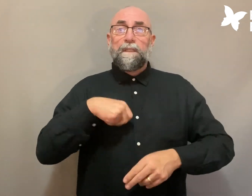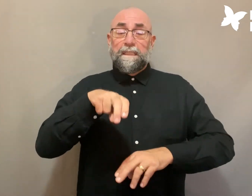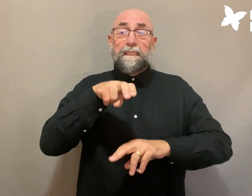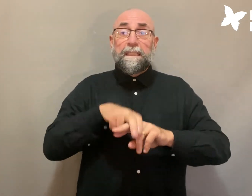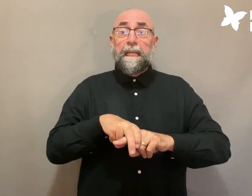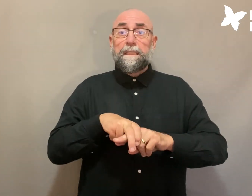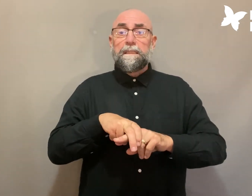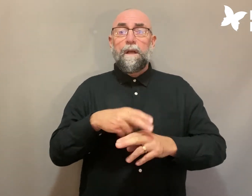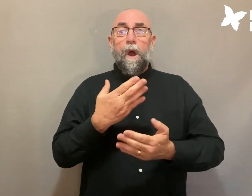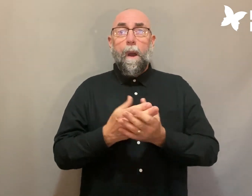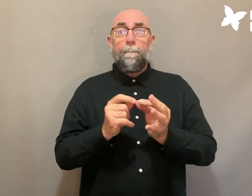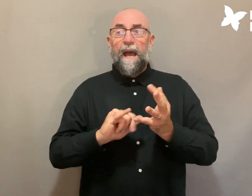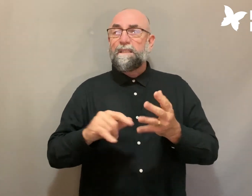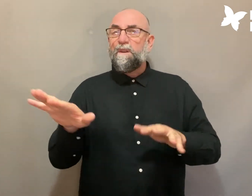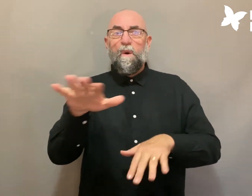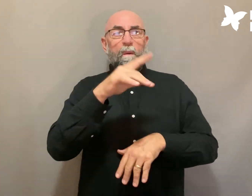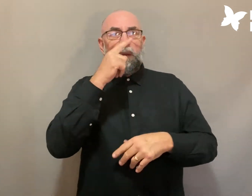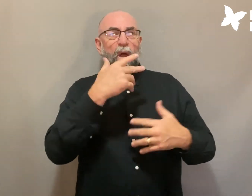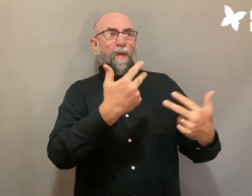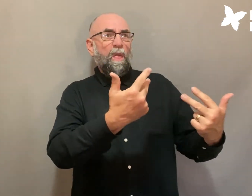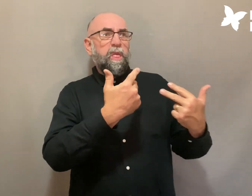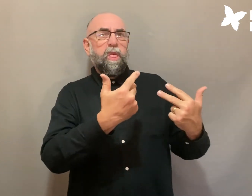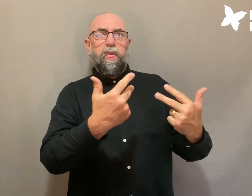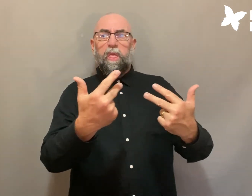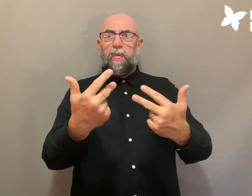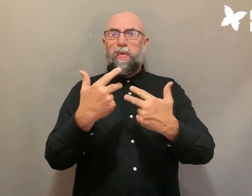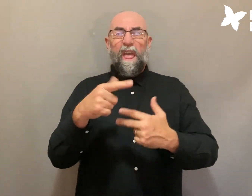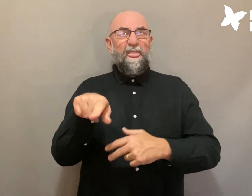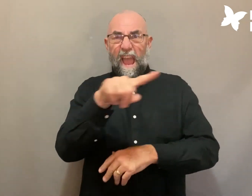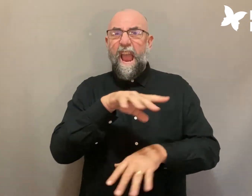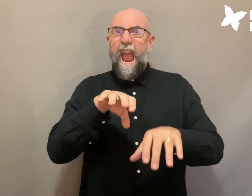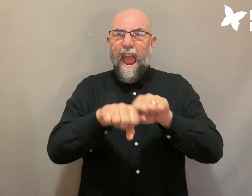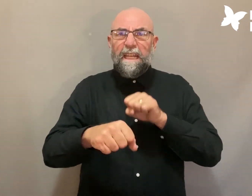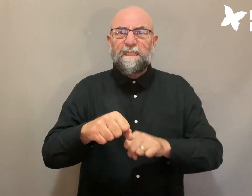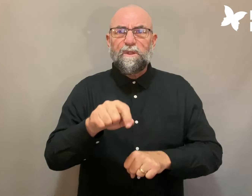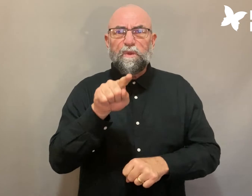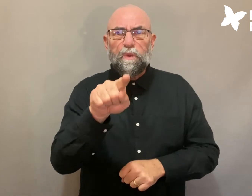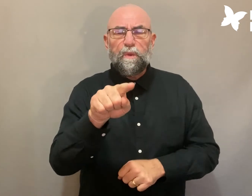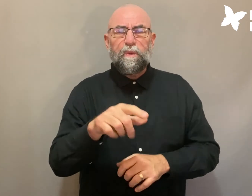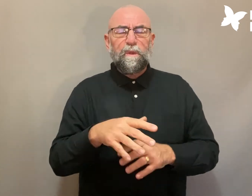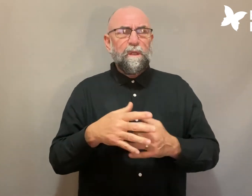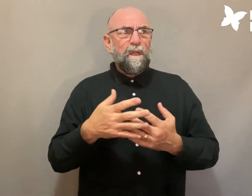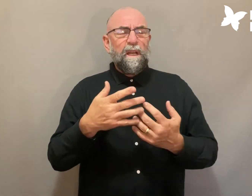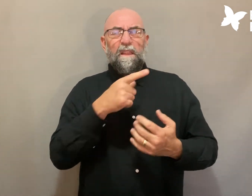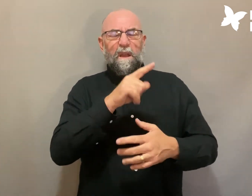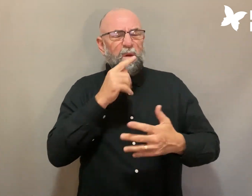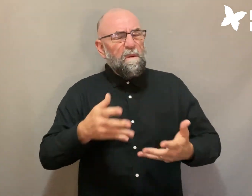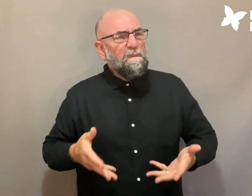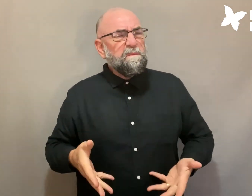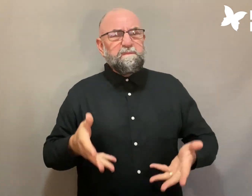45 minutes with these people that hate you, that would do anything to see you cry.